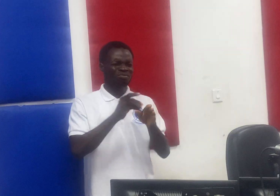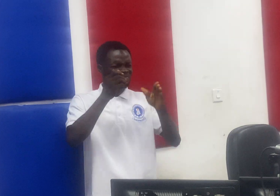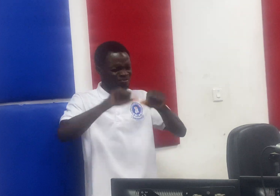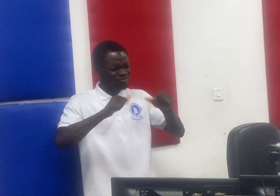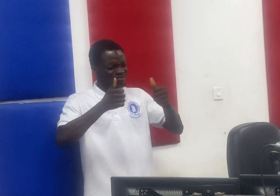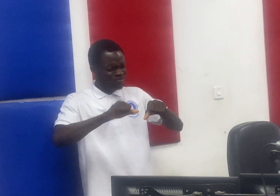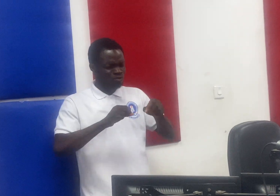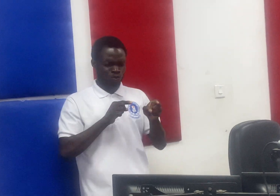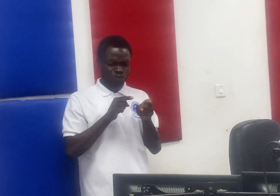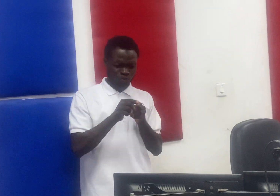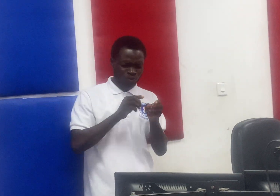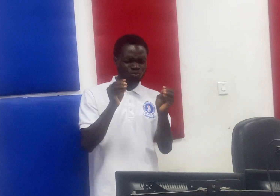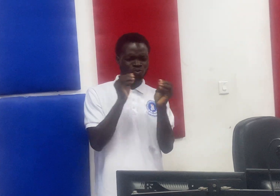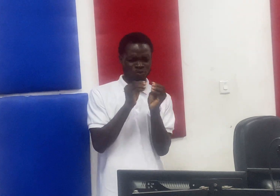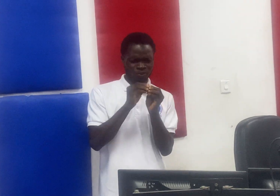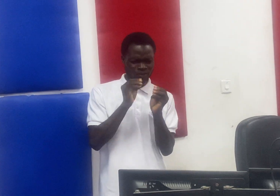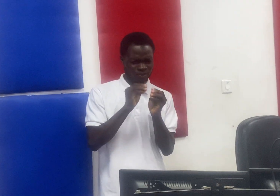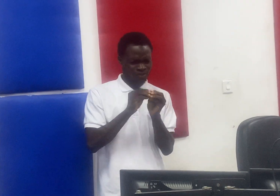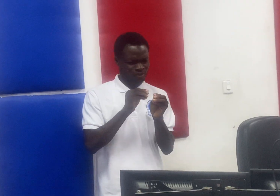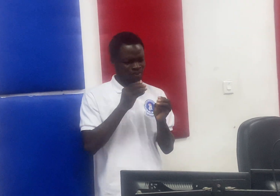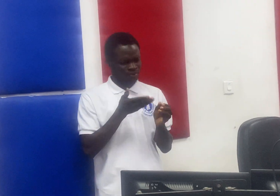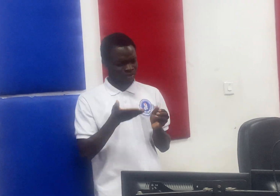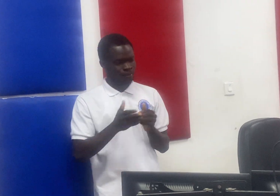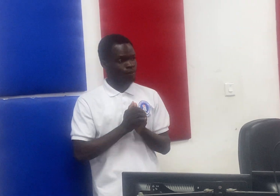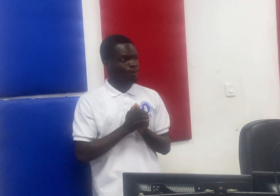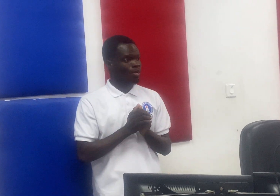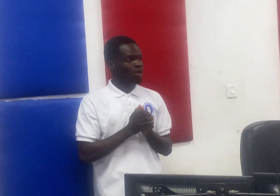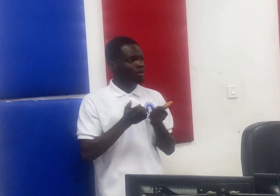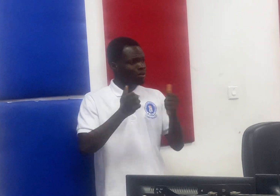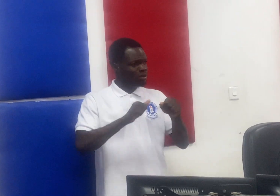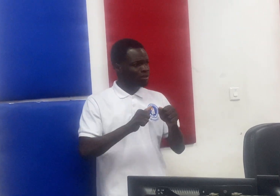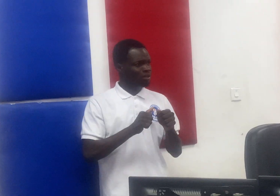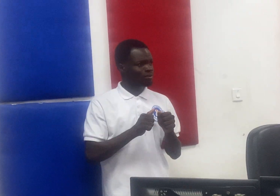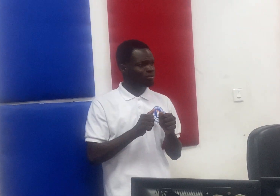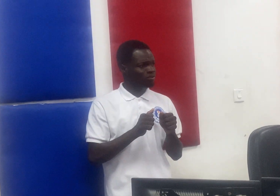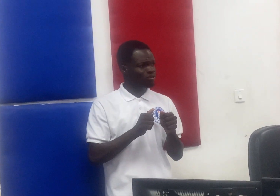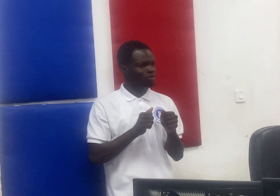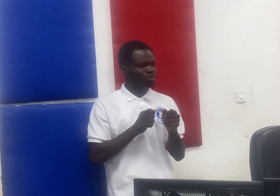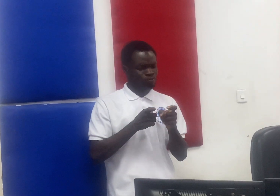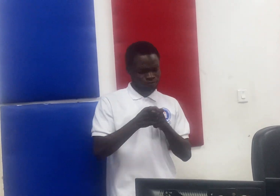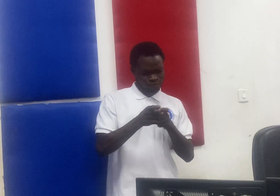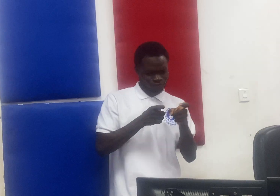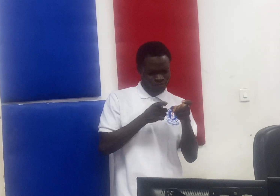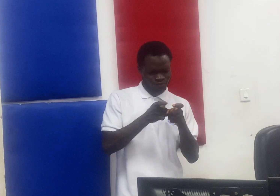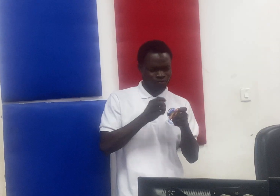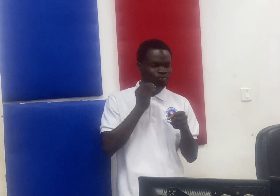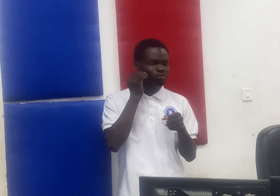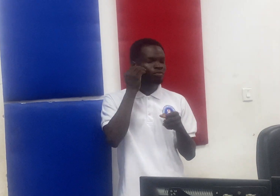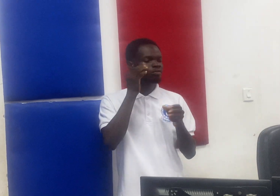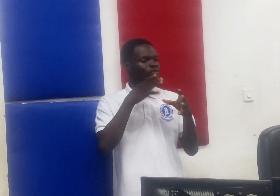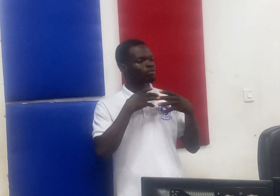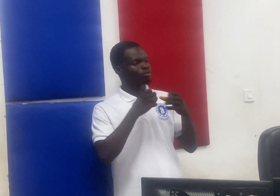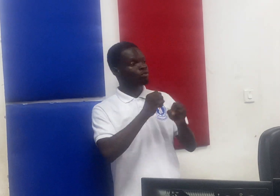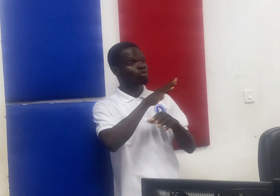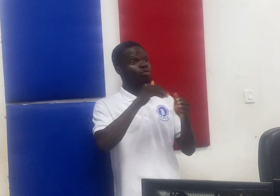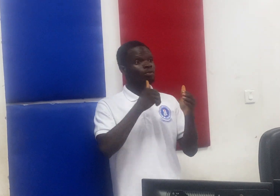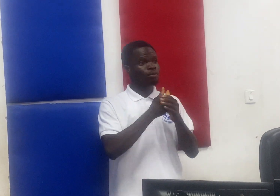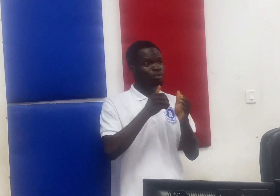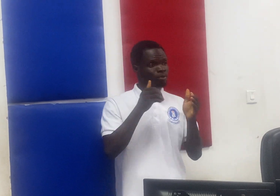doing so many things, and we are able to handle our homes very well. So all these things are misconceptions that people